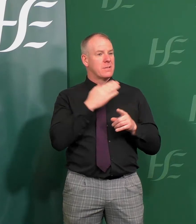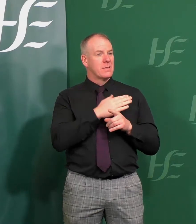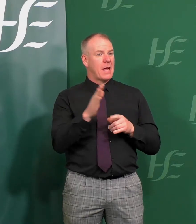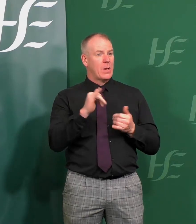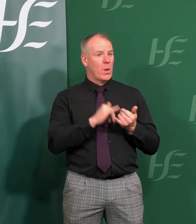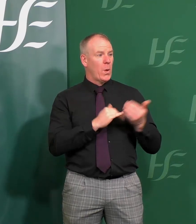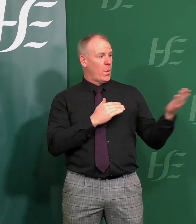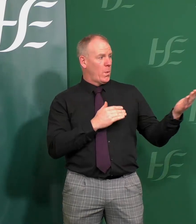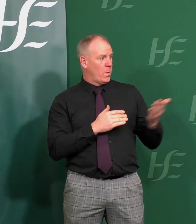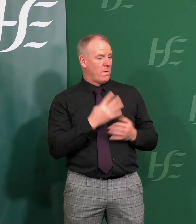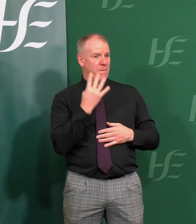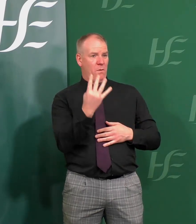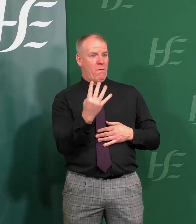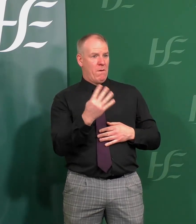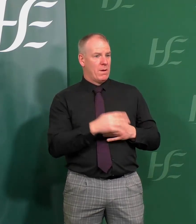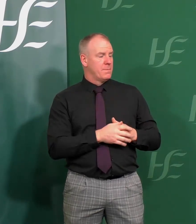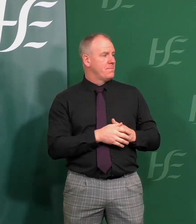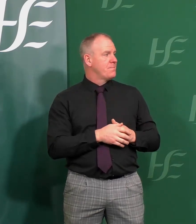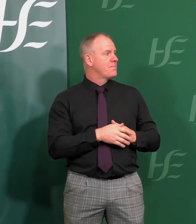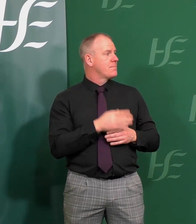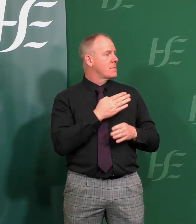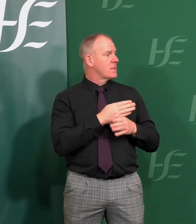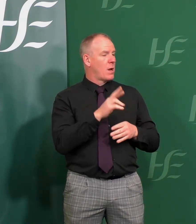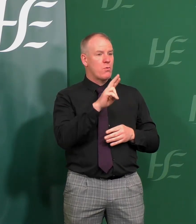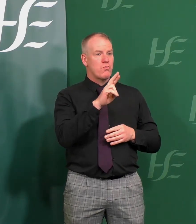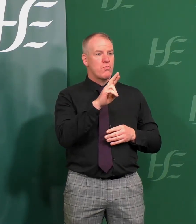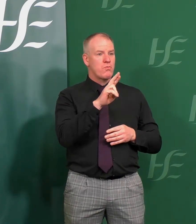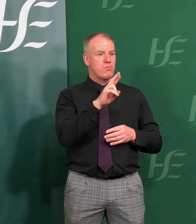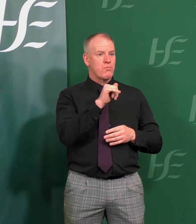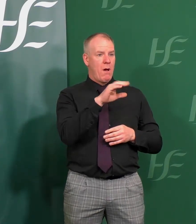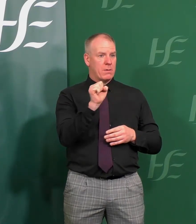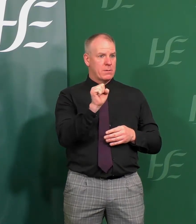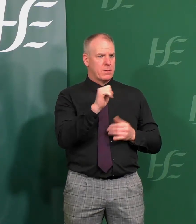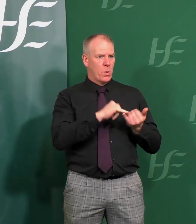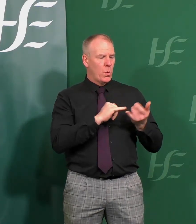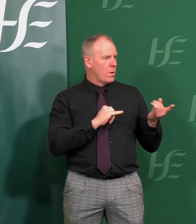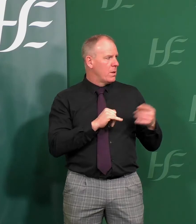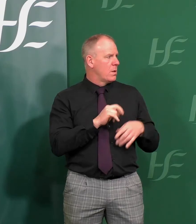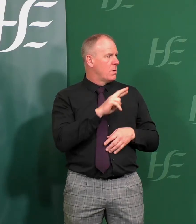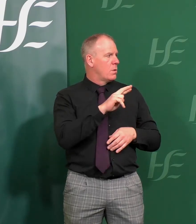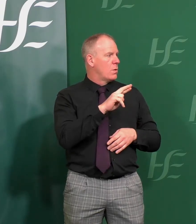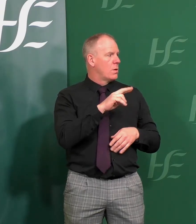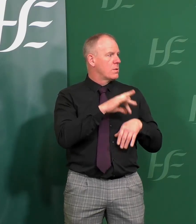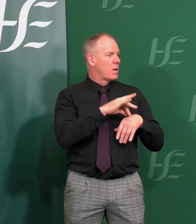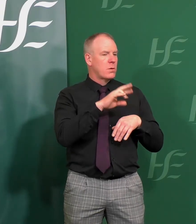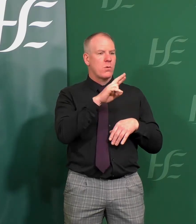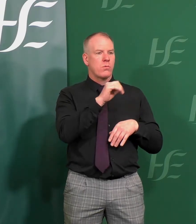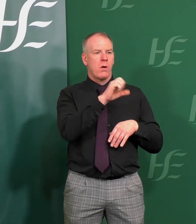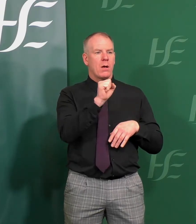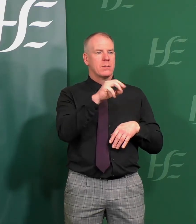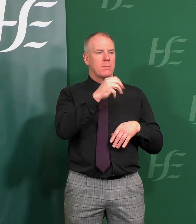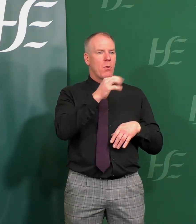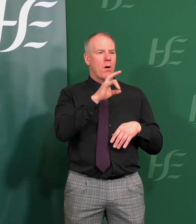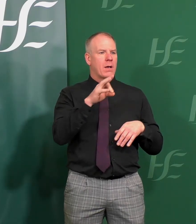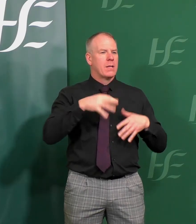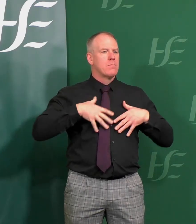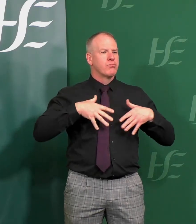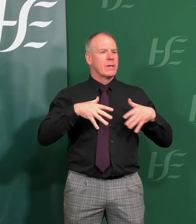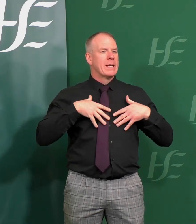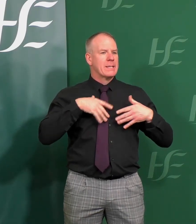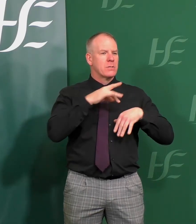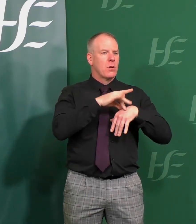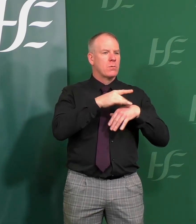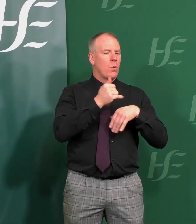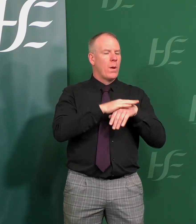asking the panel to introduce themselves. I might start with you, Ross, at the end. Hi, Dr. Ross Morgan. I'm a respiratory physician in Beaumont